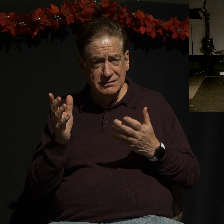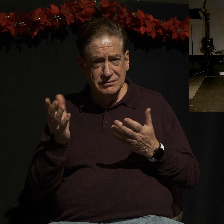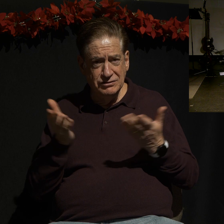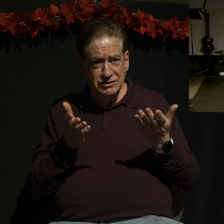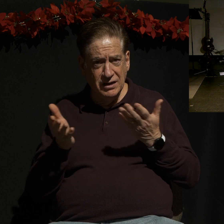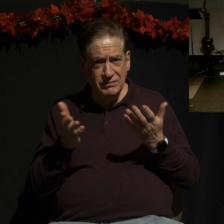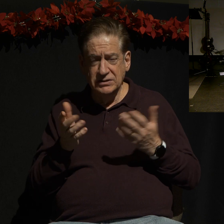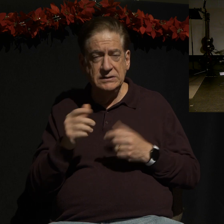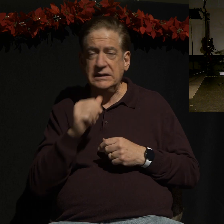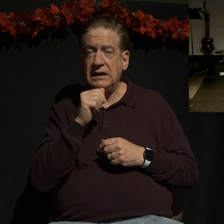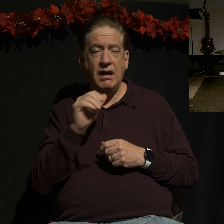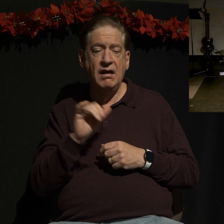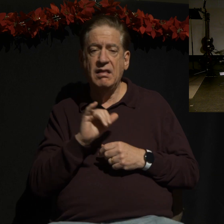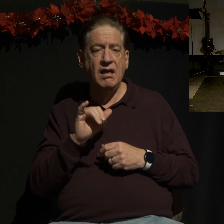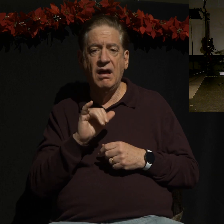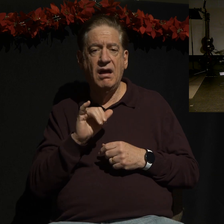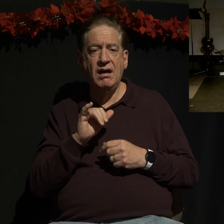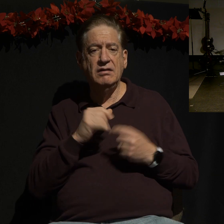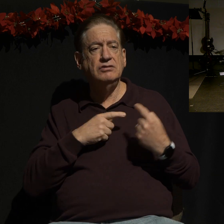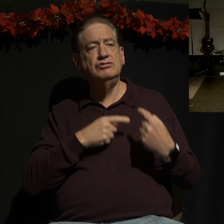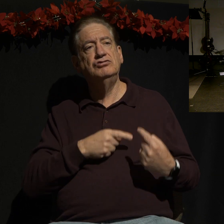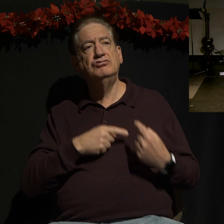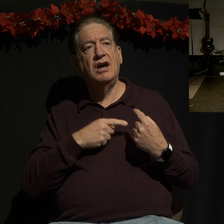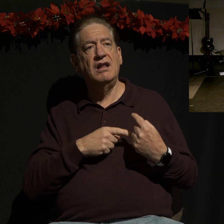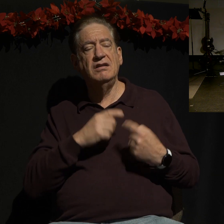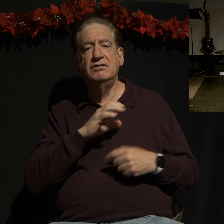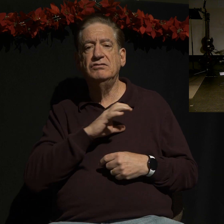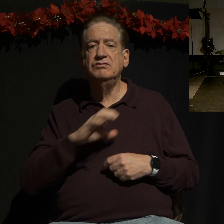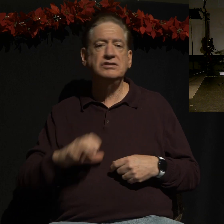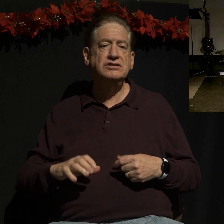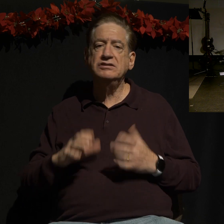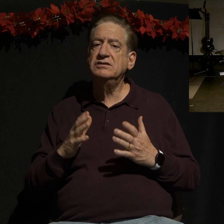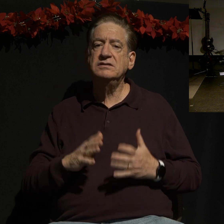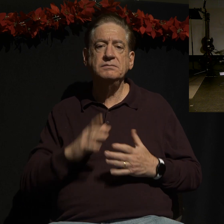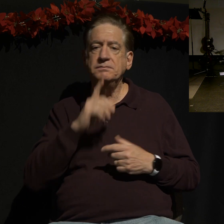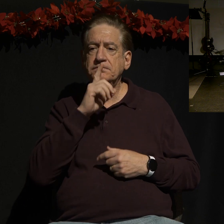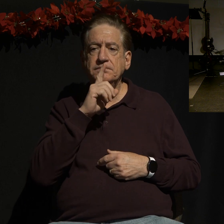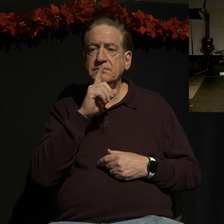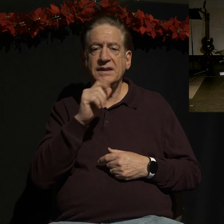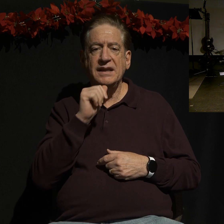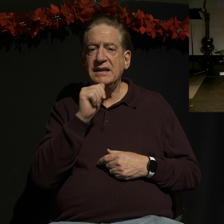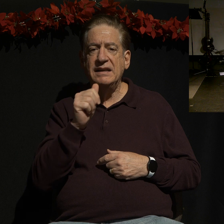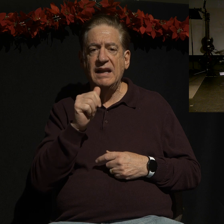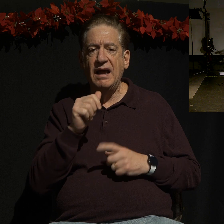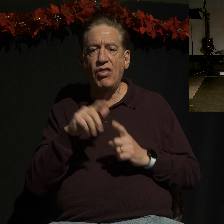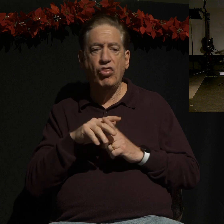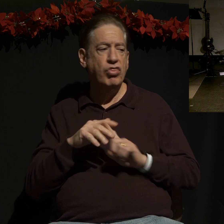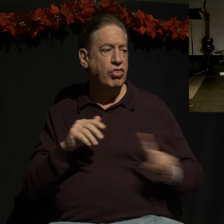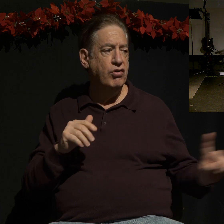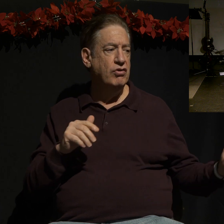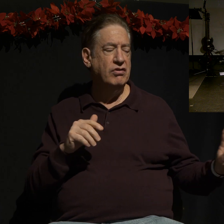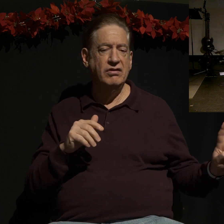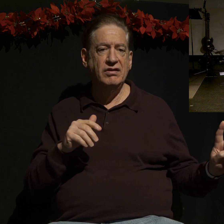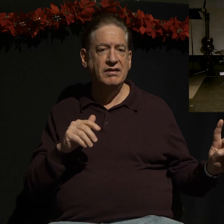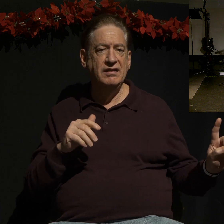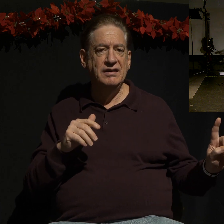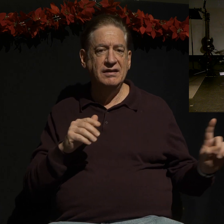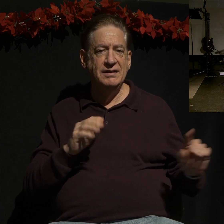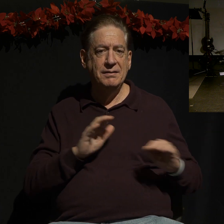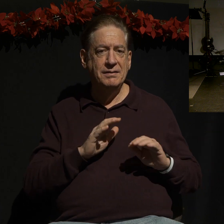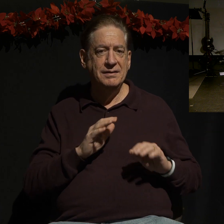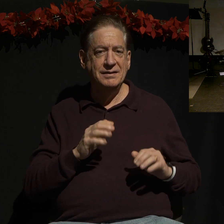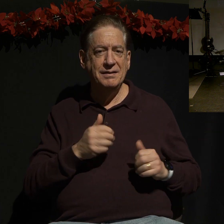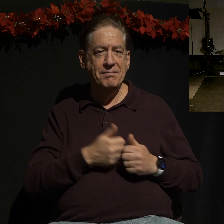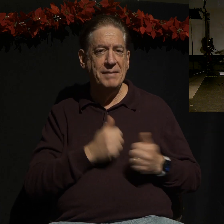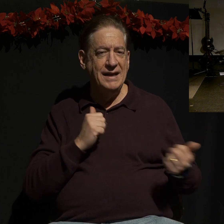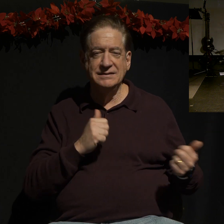not like the struggling Christian. She was not like the apostate. She was not the one that we're worried about